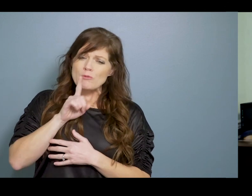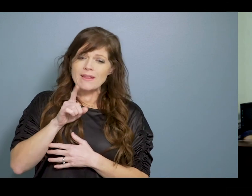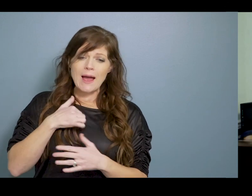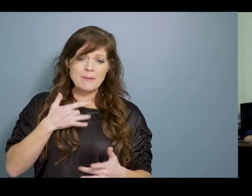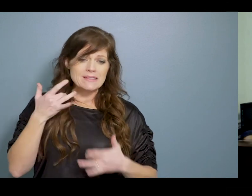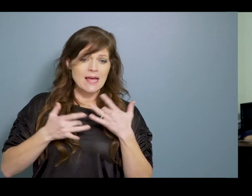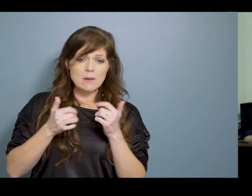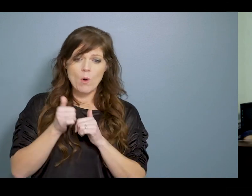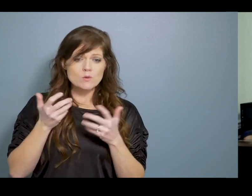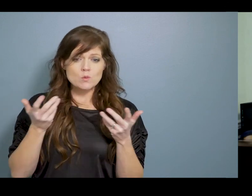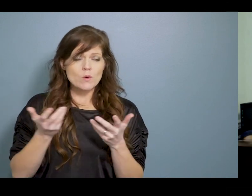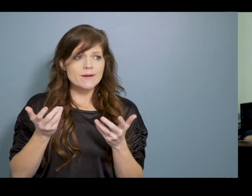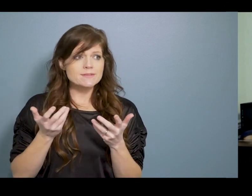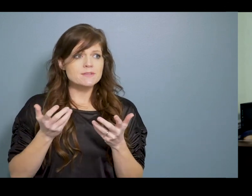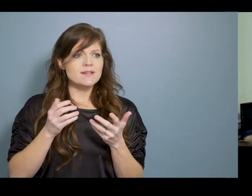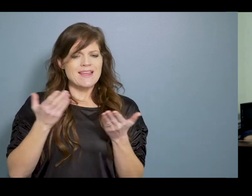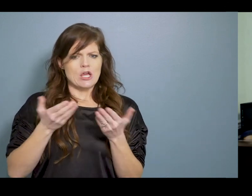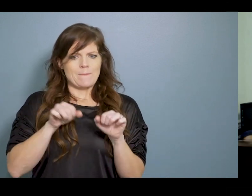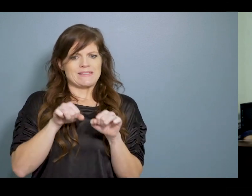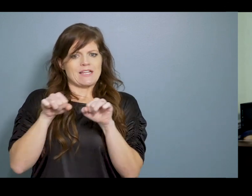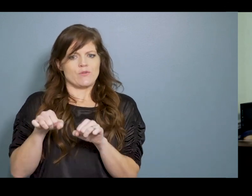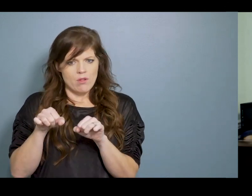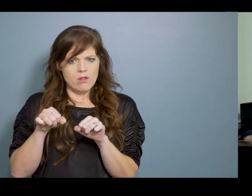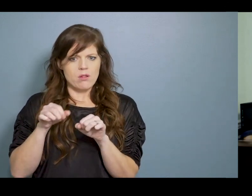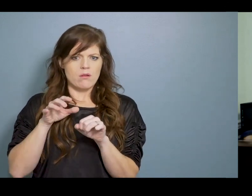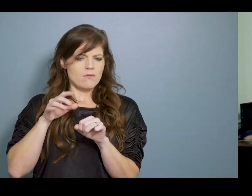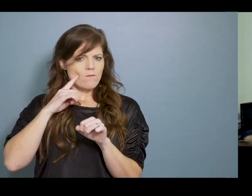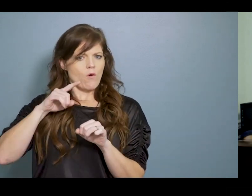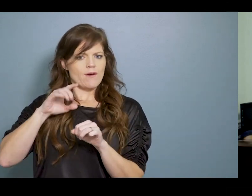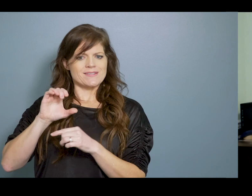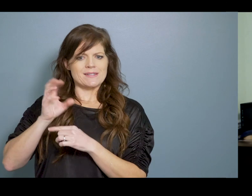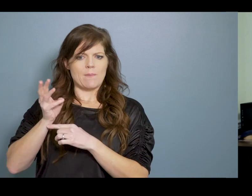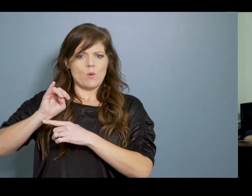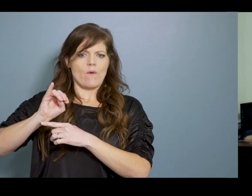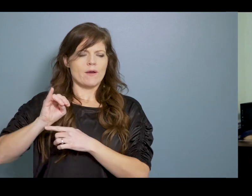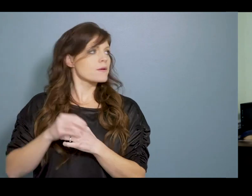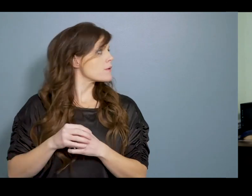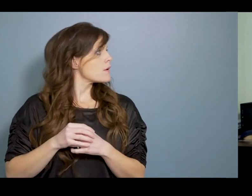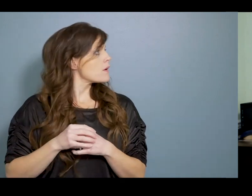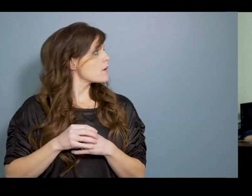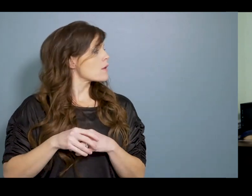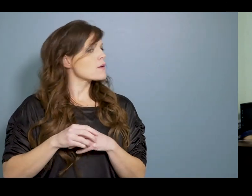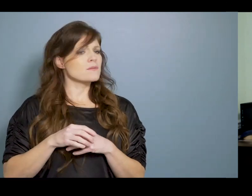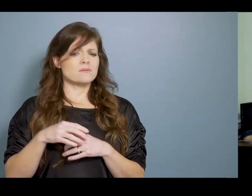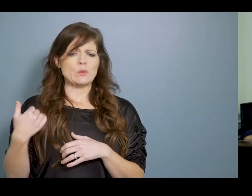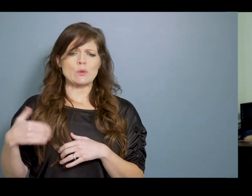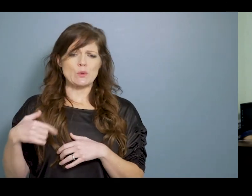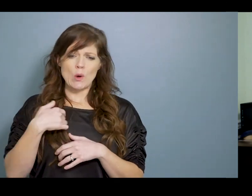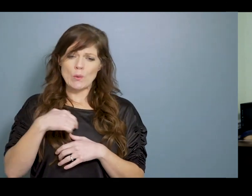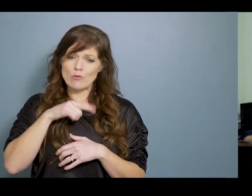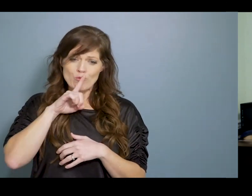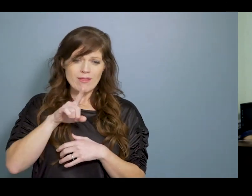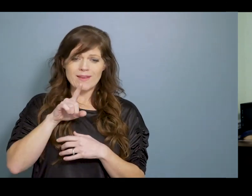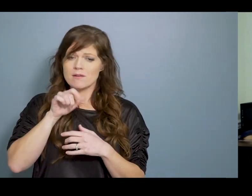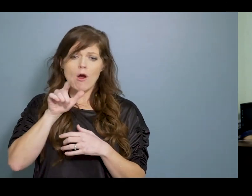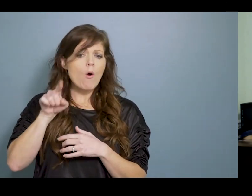is, the potential of our culture at CWI. We didn't just tread water to a certain extent. We really did